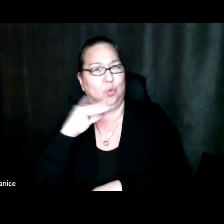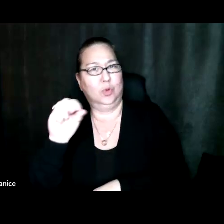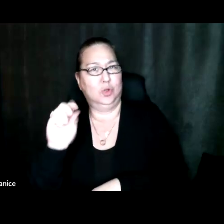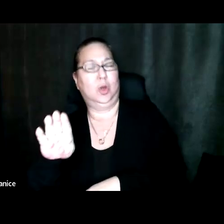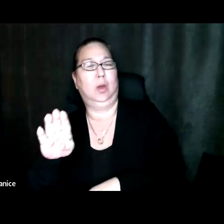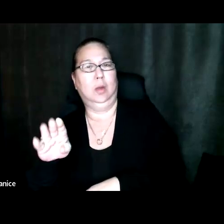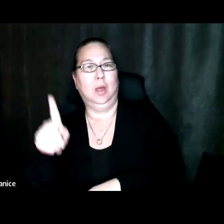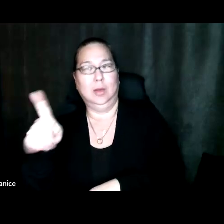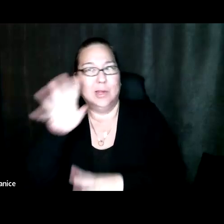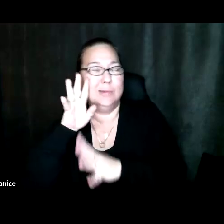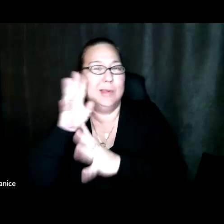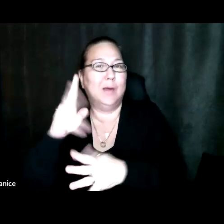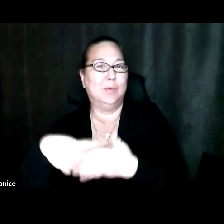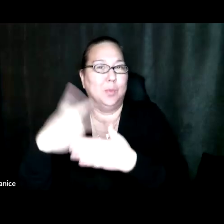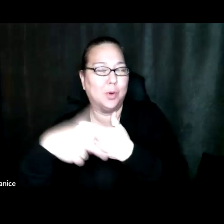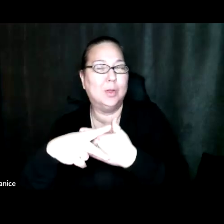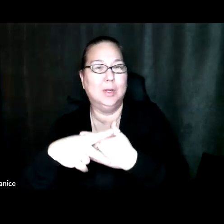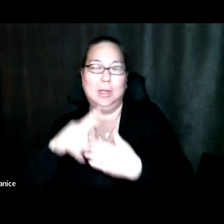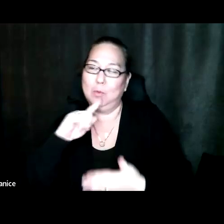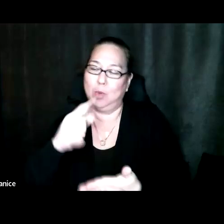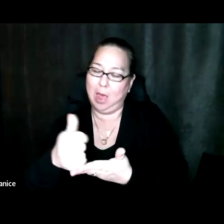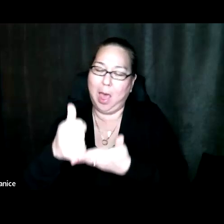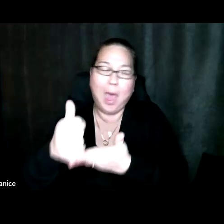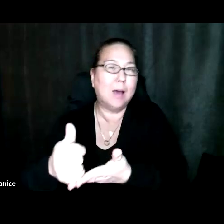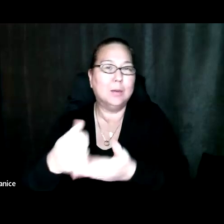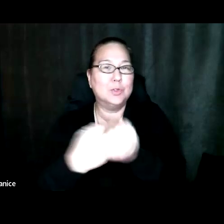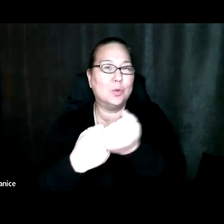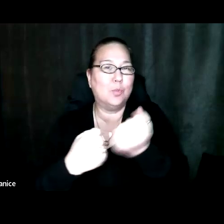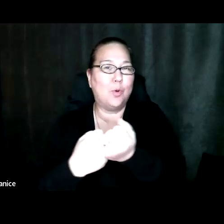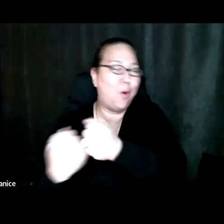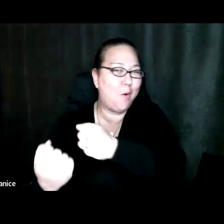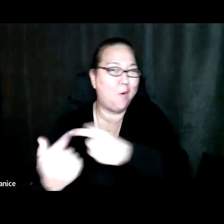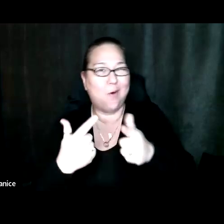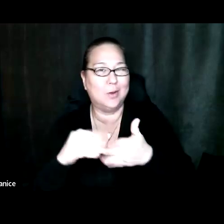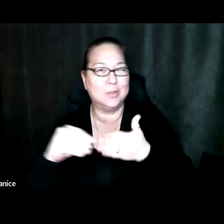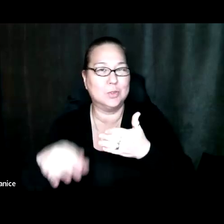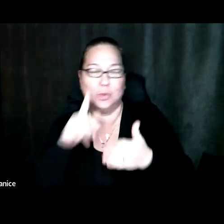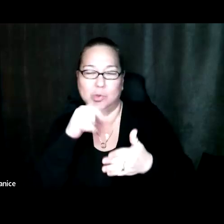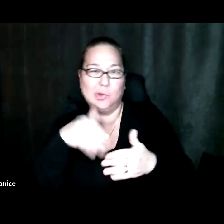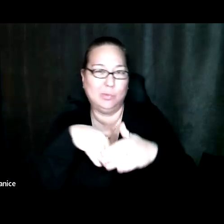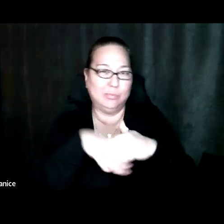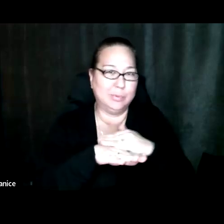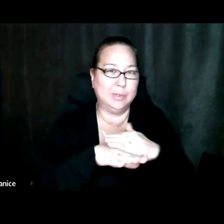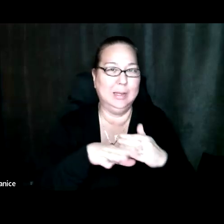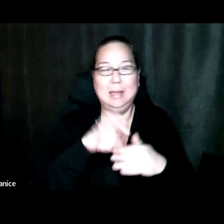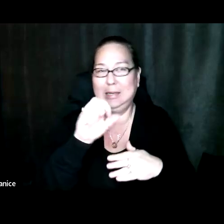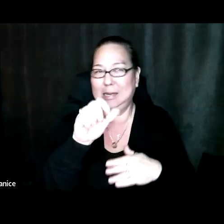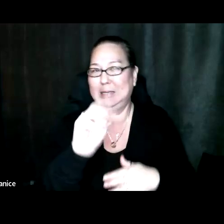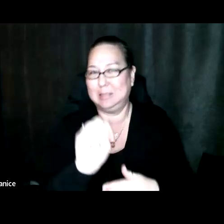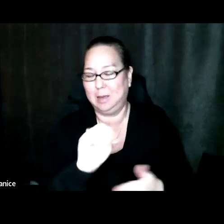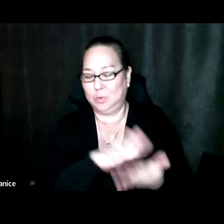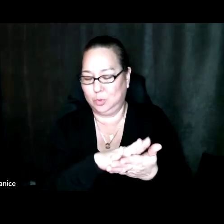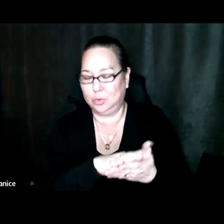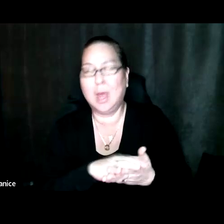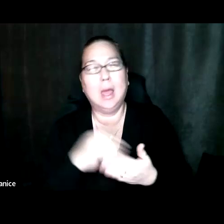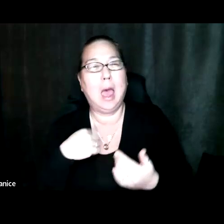programming that they believe helps to support all students as they go to the exam schools. But I'd like to better codify